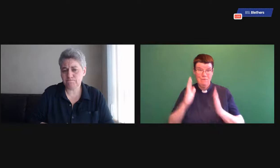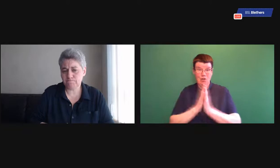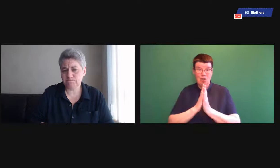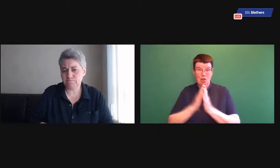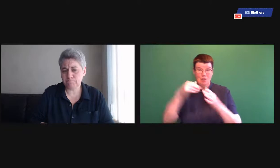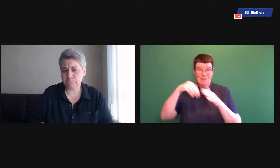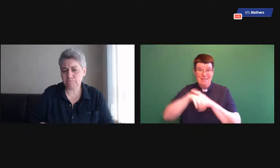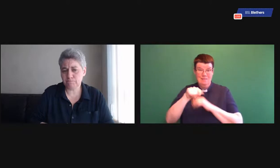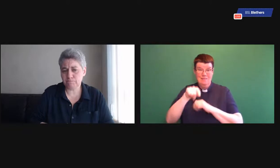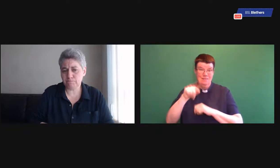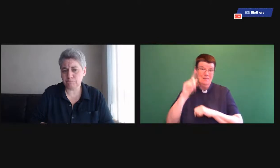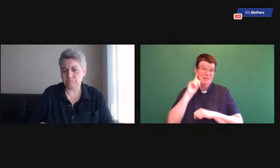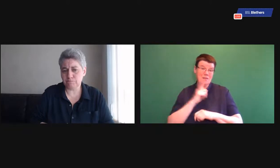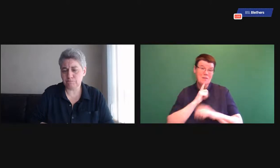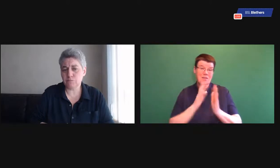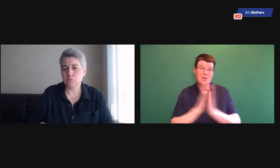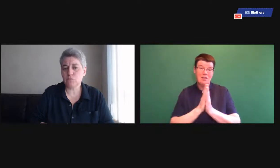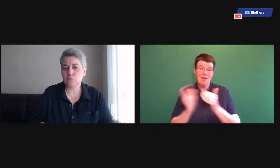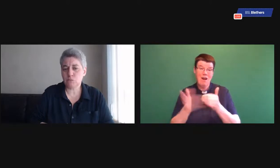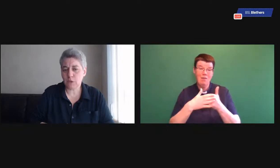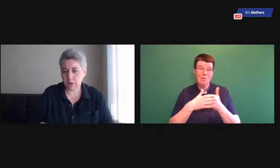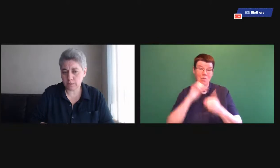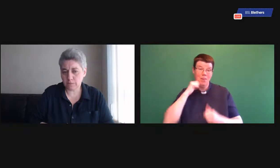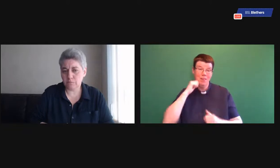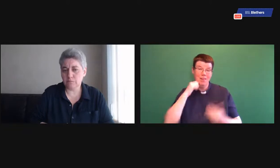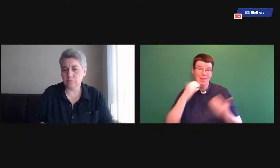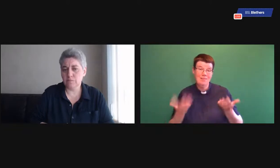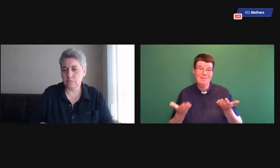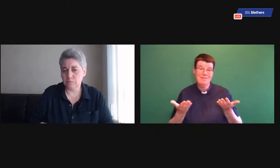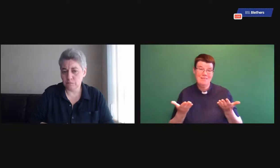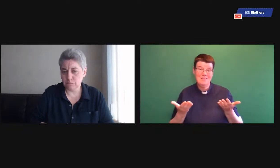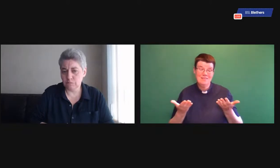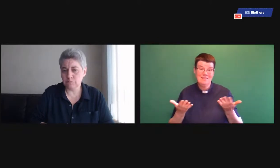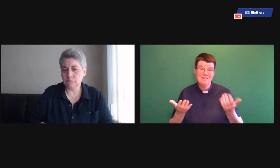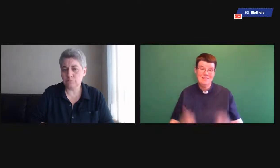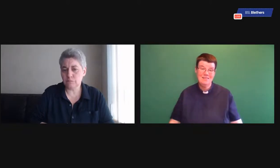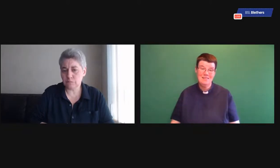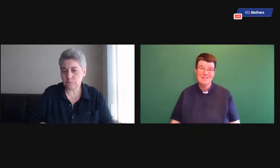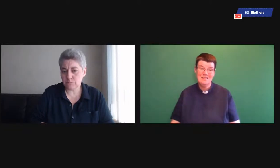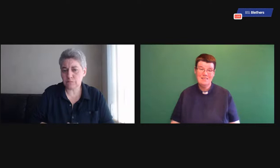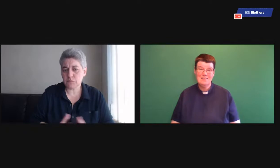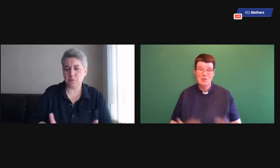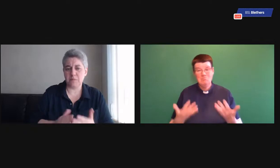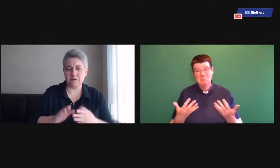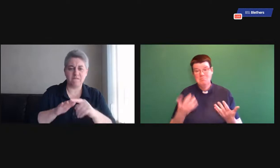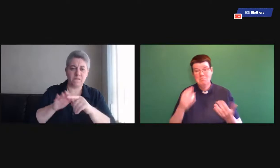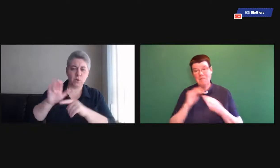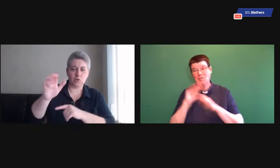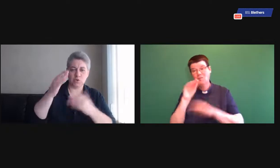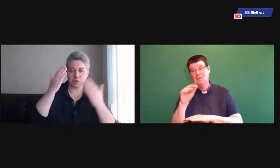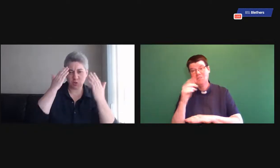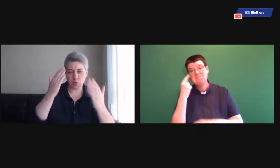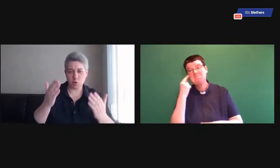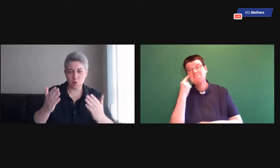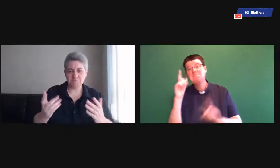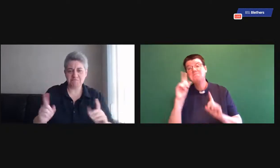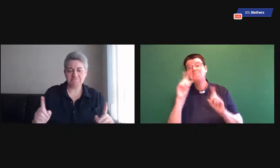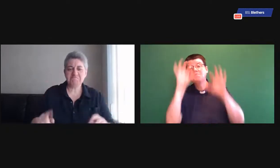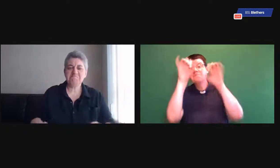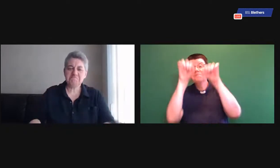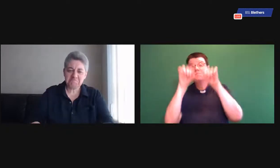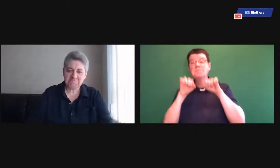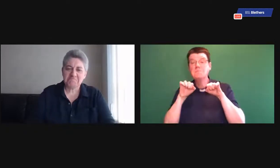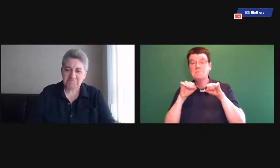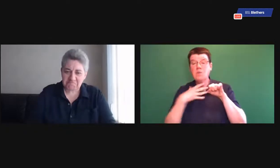closed. And we've only got one deaf church. And if that hearing church closes, the deaf close